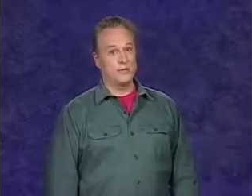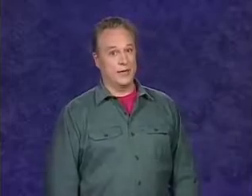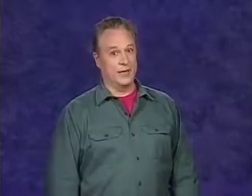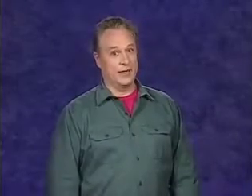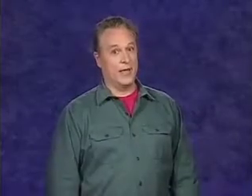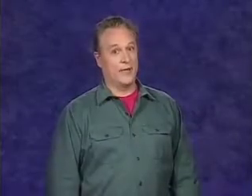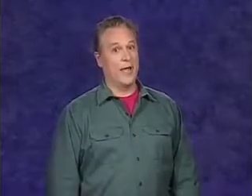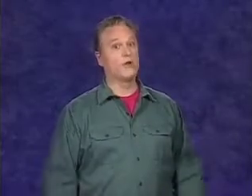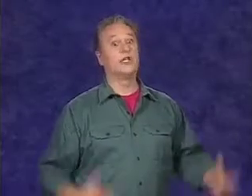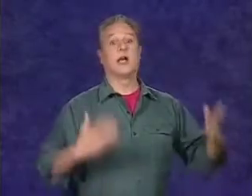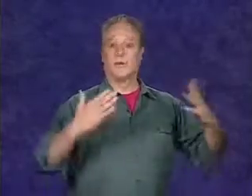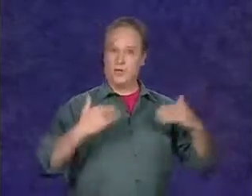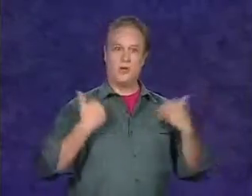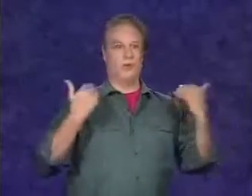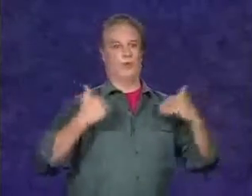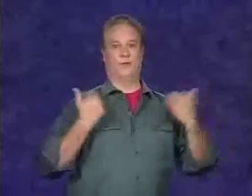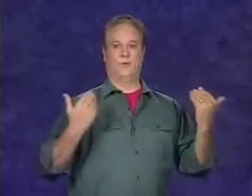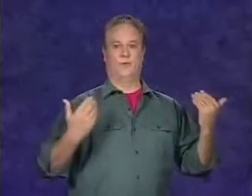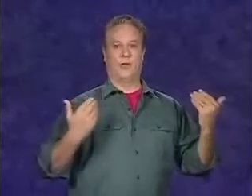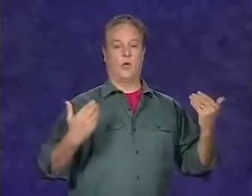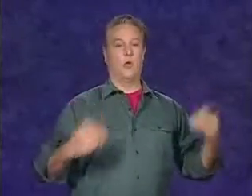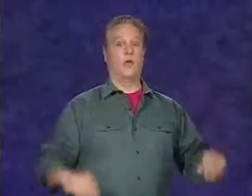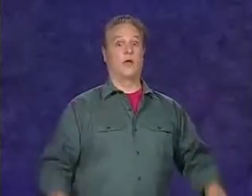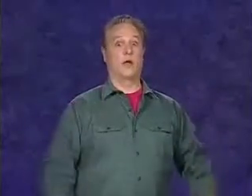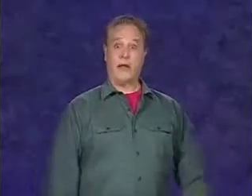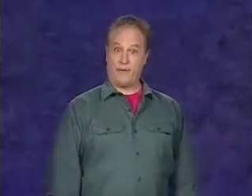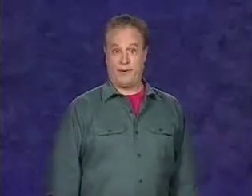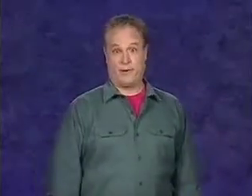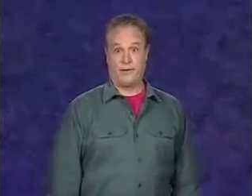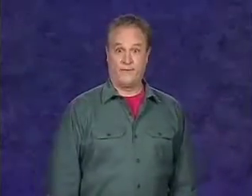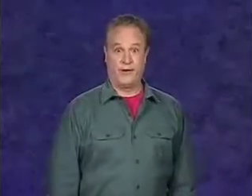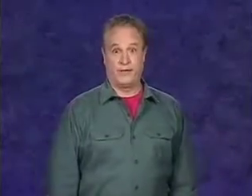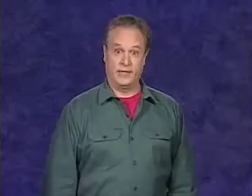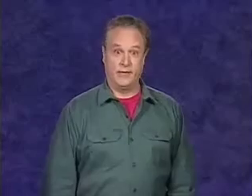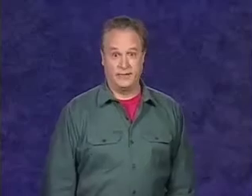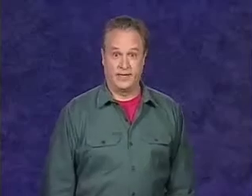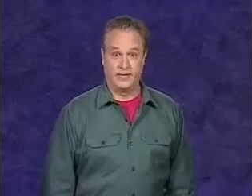to indicate the energy of youth when they're not parked in front of the TV set.